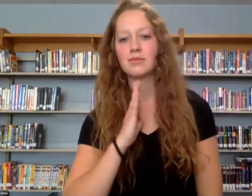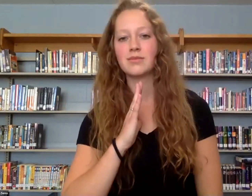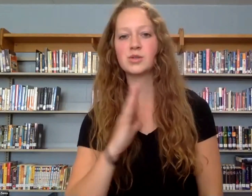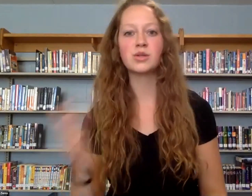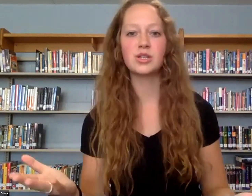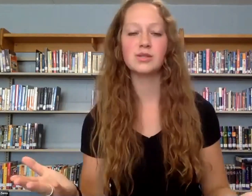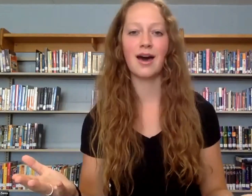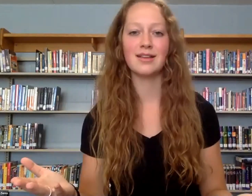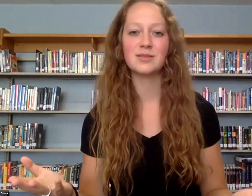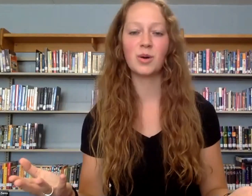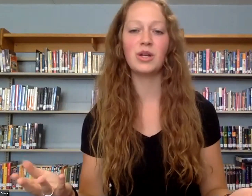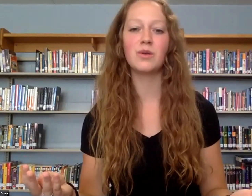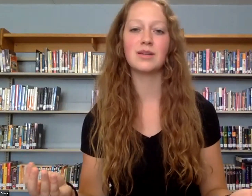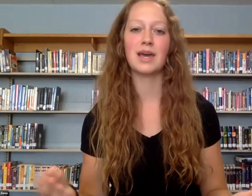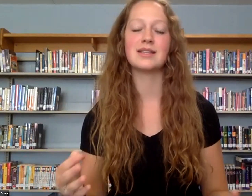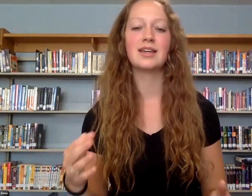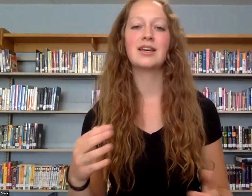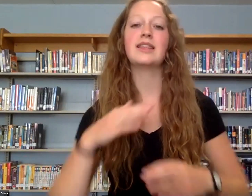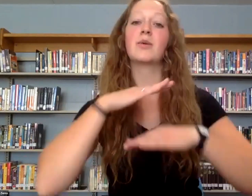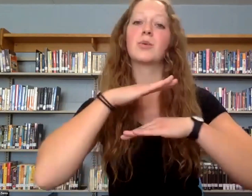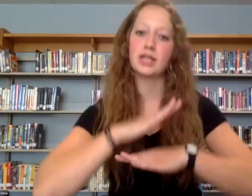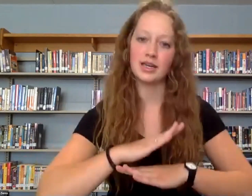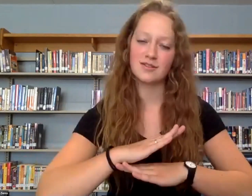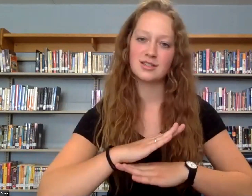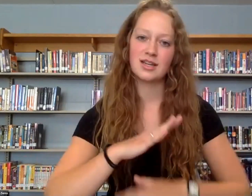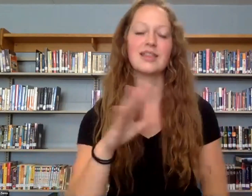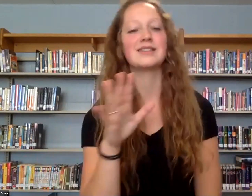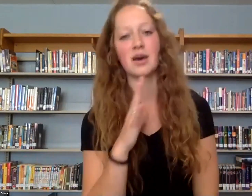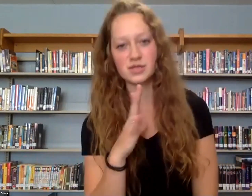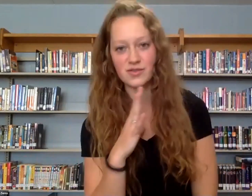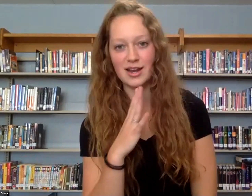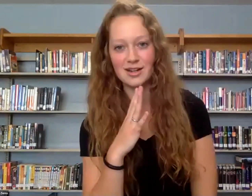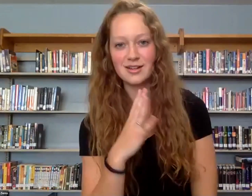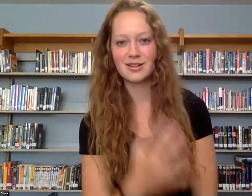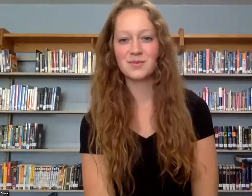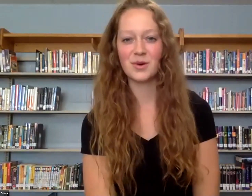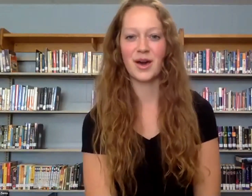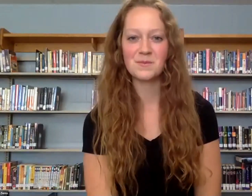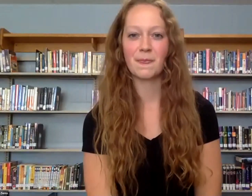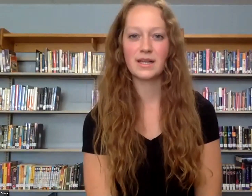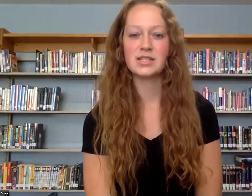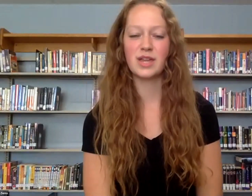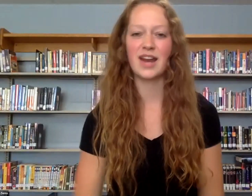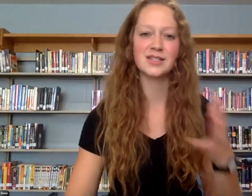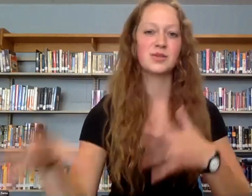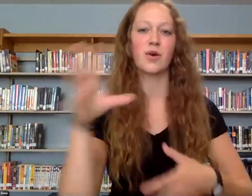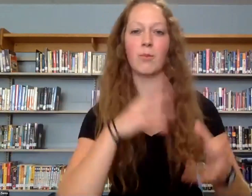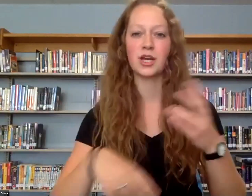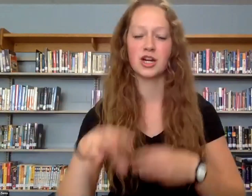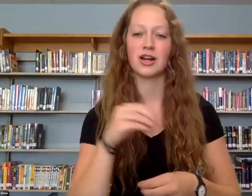it was only 2 signs, but we knew that it meant they were relieved and they said that was fine. Yeah. Okay. So they kind of just do the whole picture and